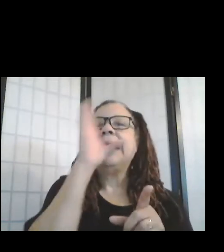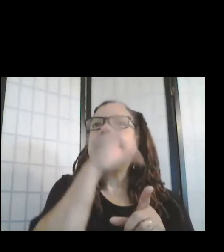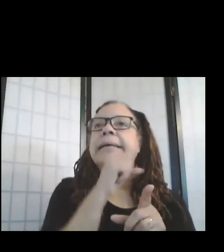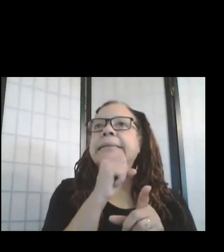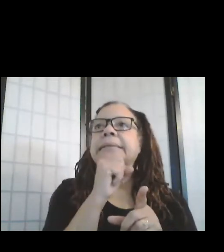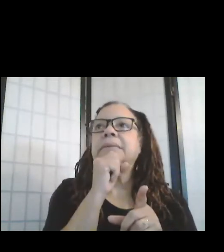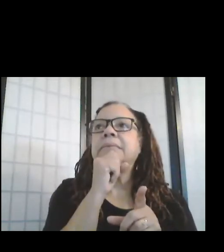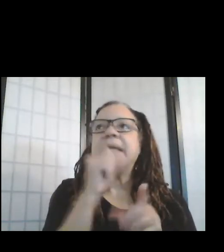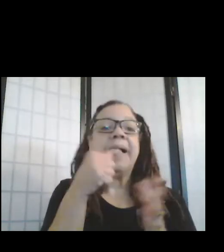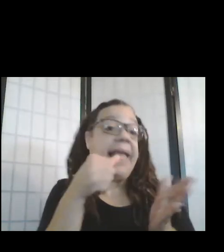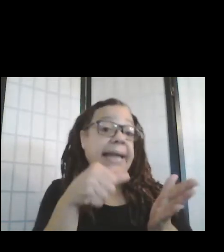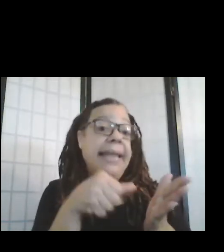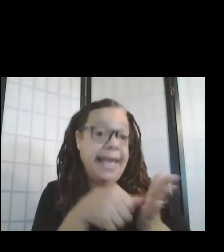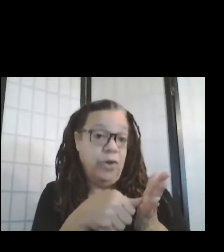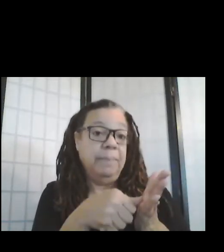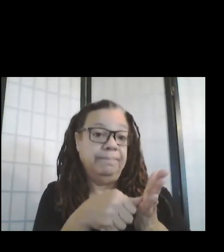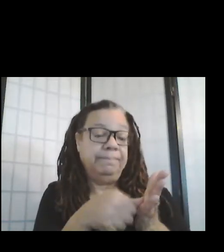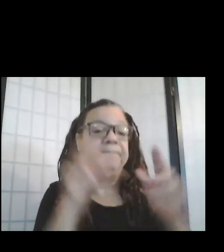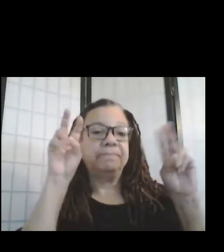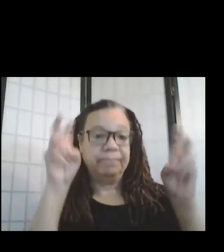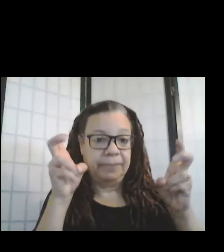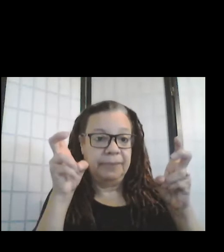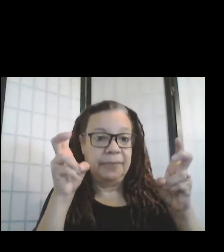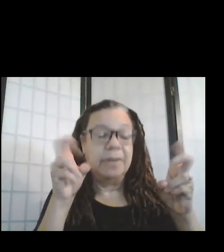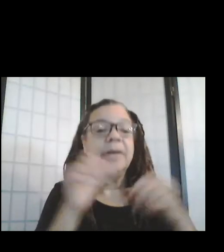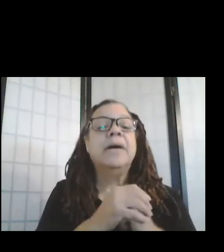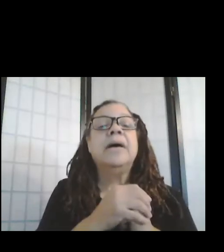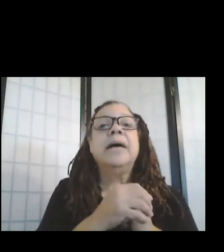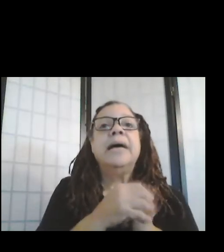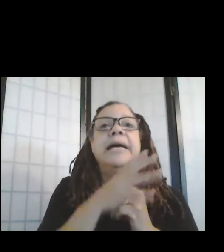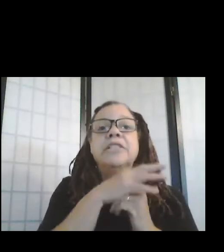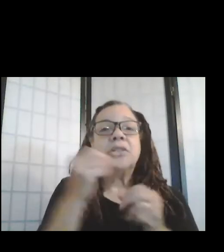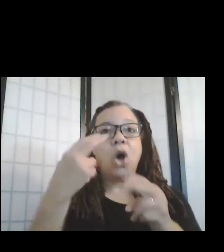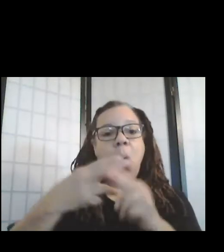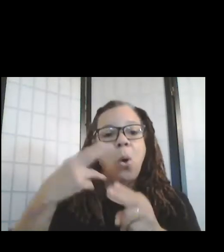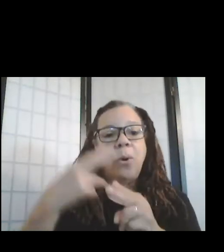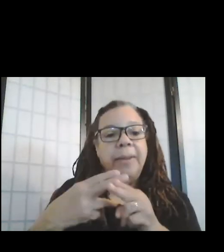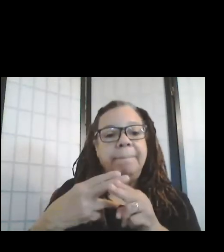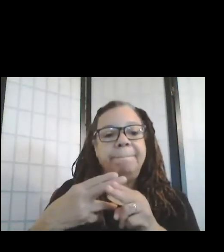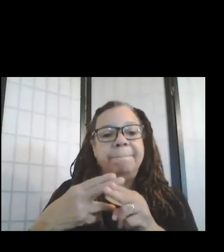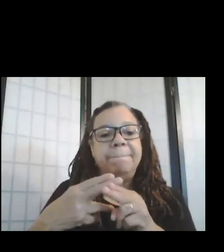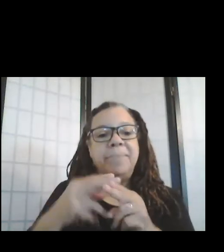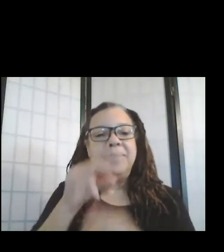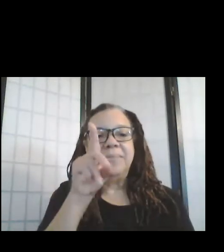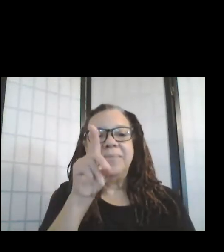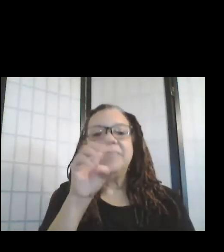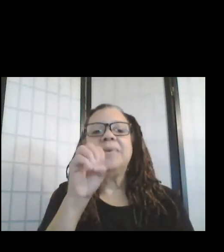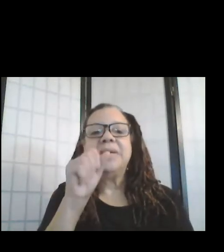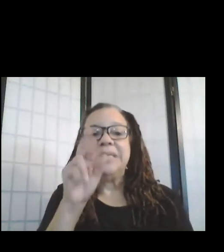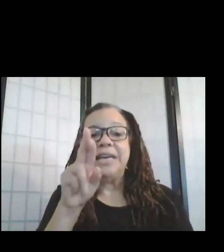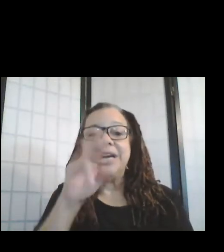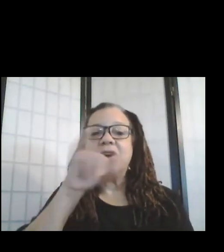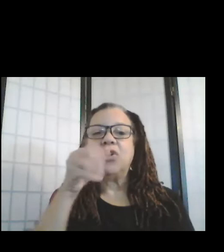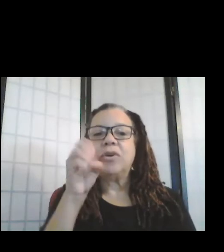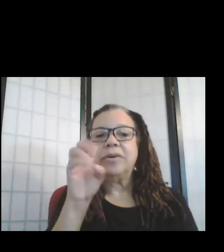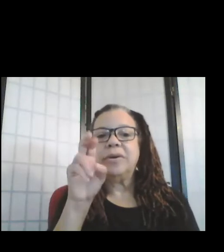of a letter, and the title suggests that. It's called Dear Jennifer O'Neill.